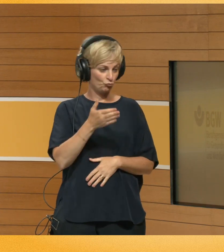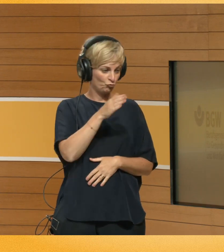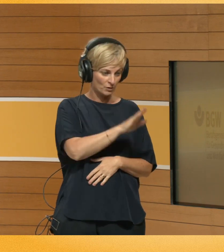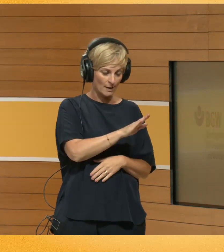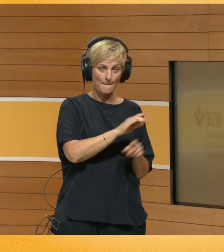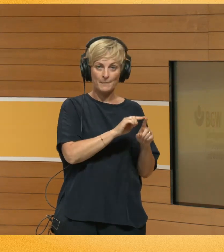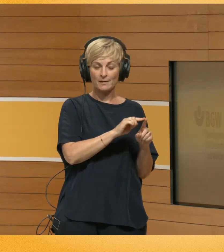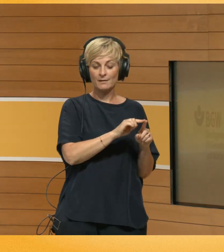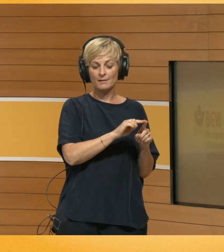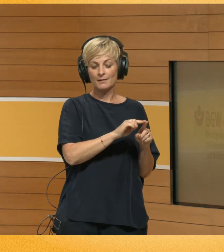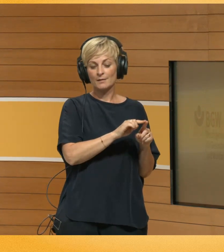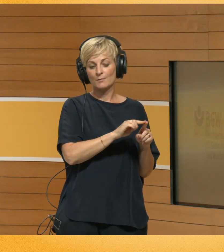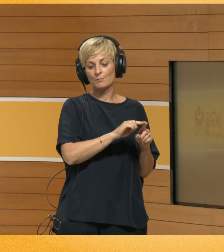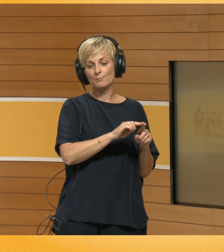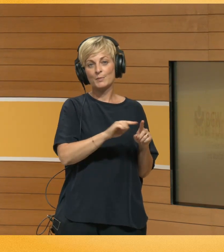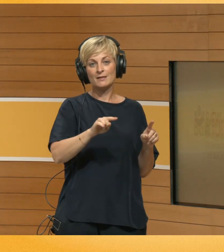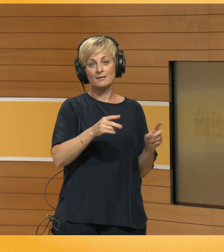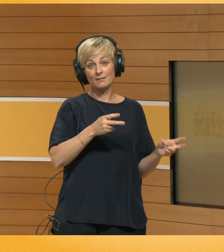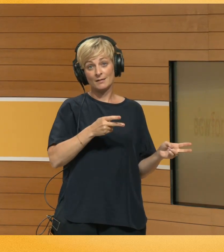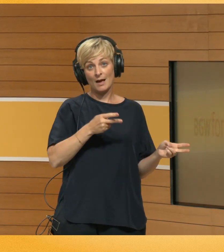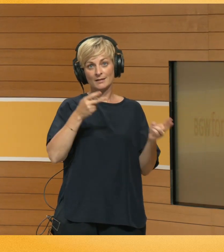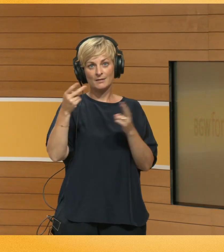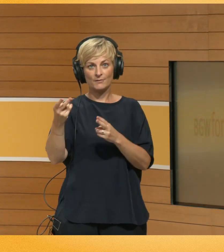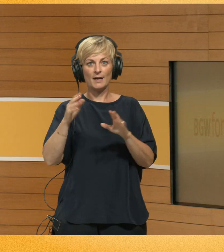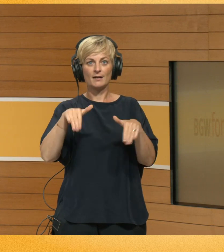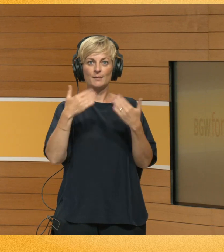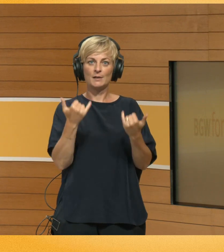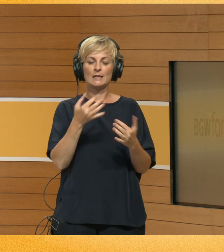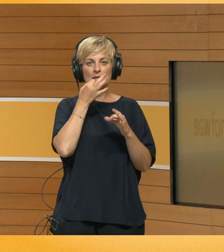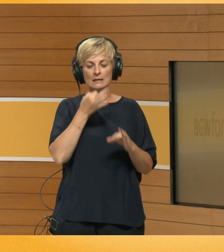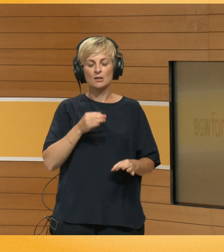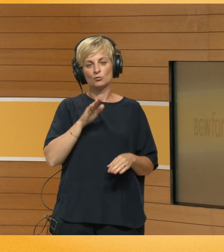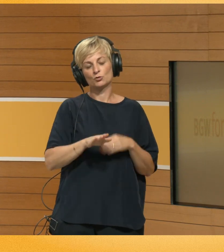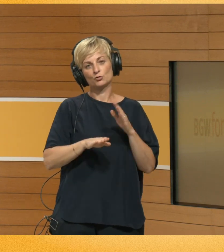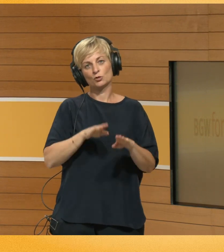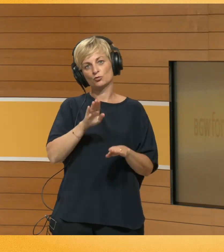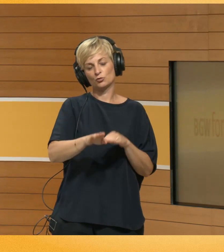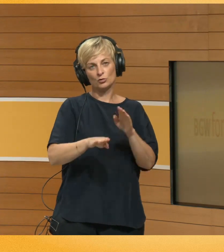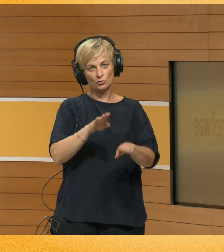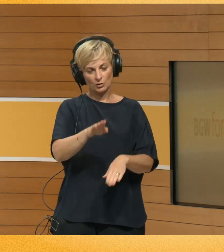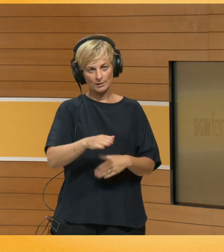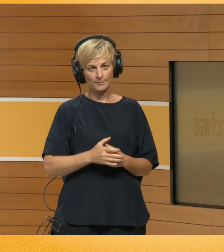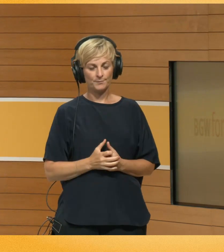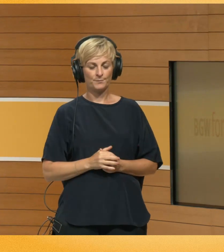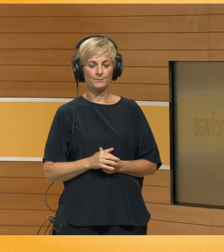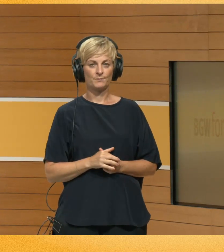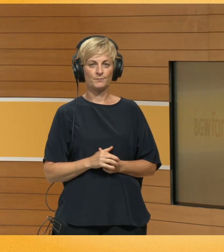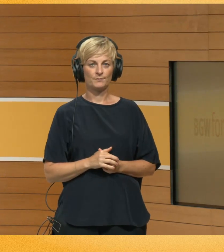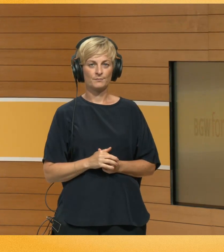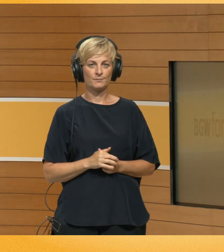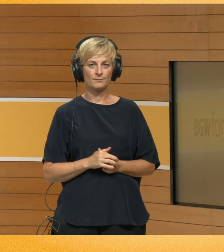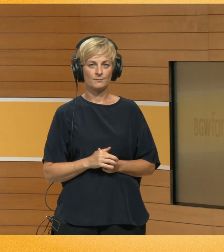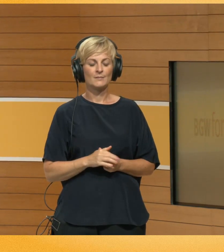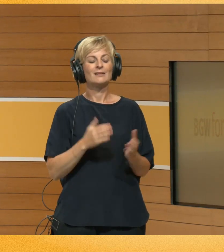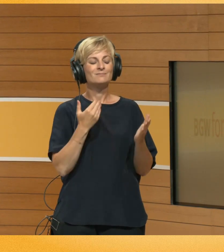non-mass fatality event flowchart But then when you add a mass fatality